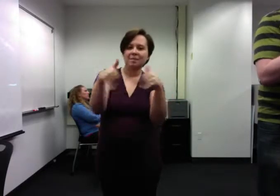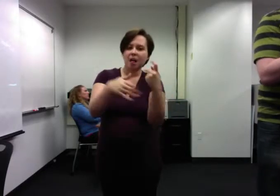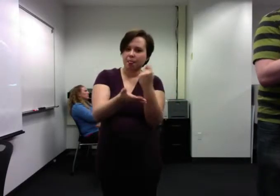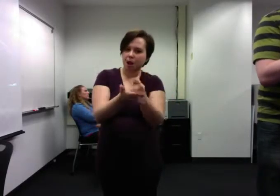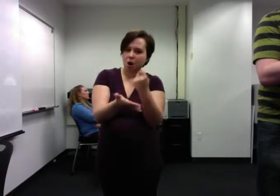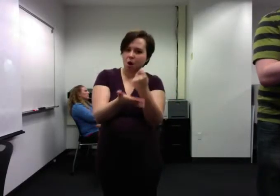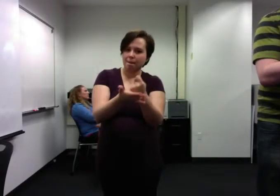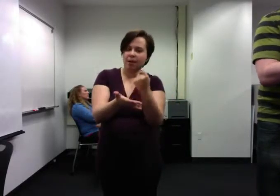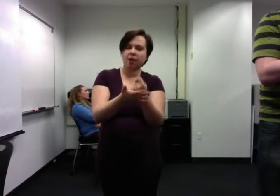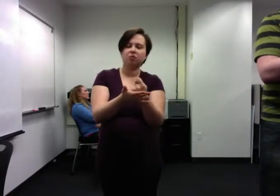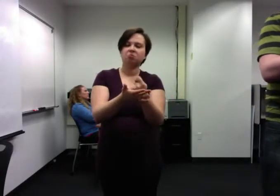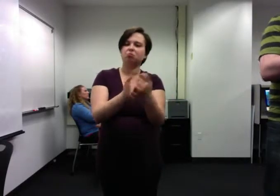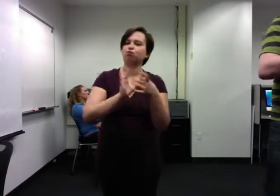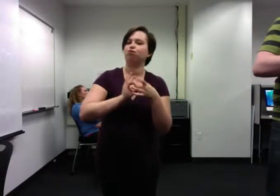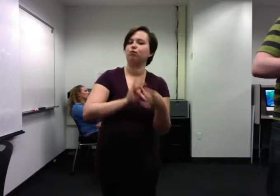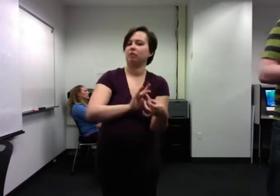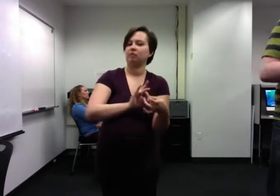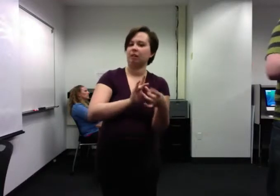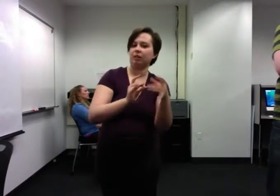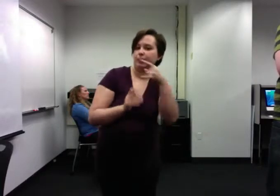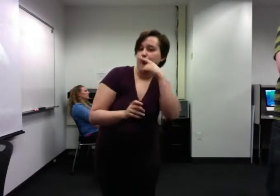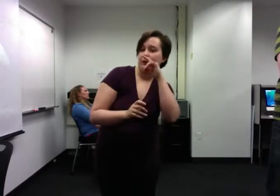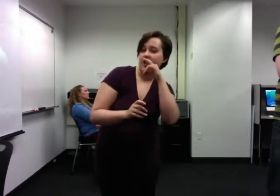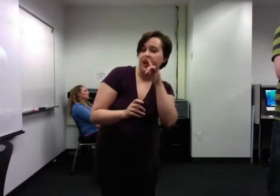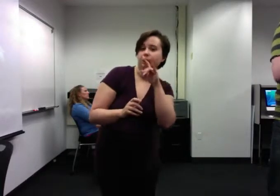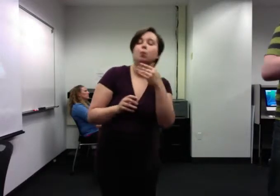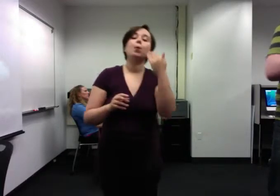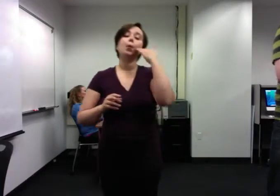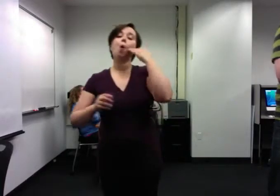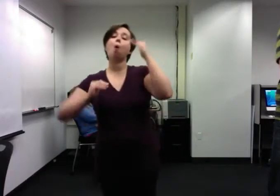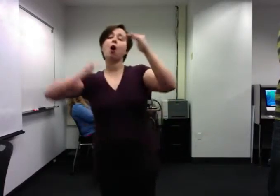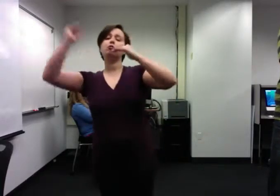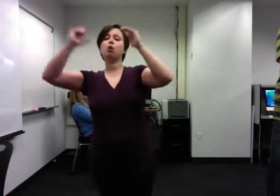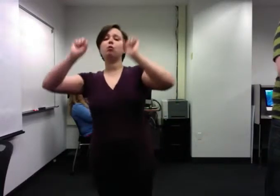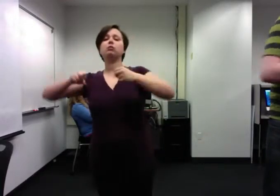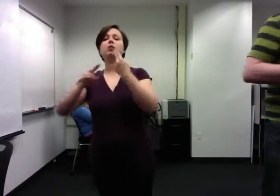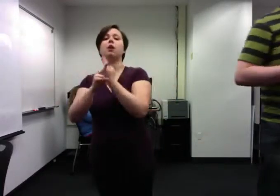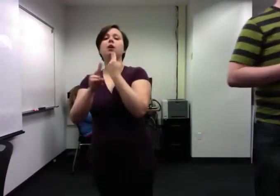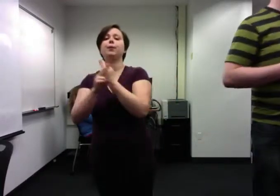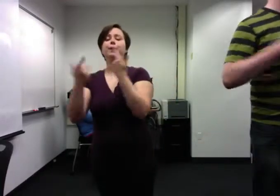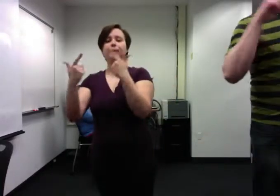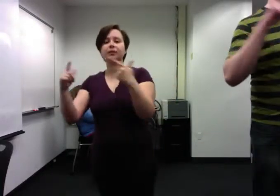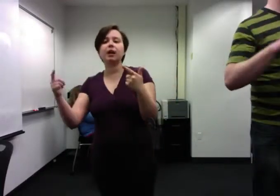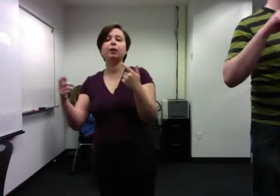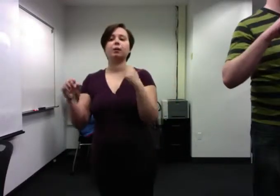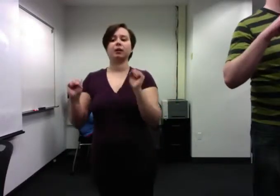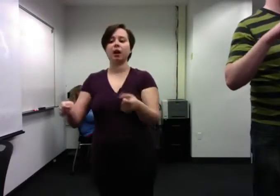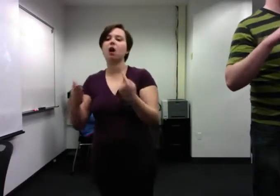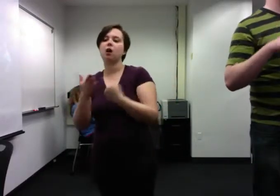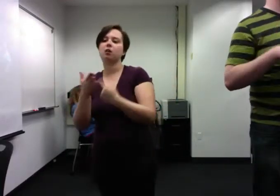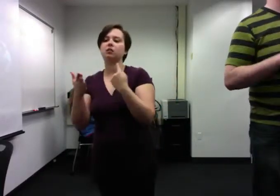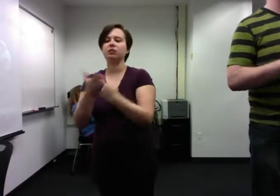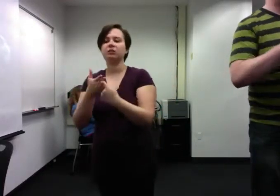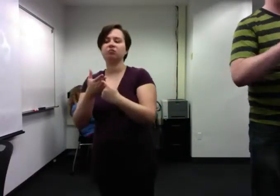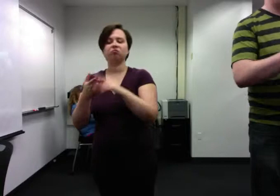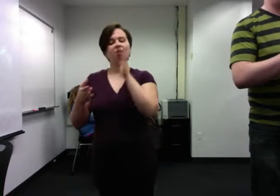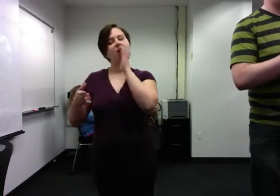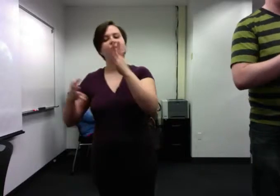in adults, we can use language for therapy and we can talk our way into health. But with children, the natural way is